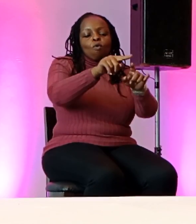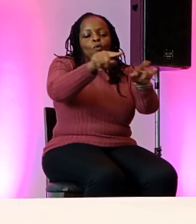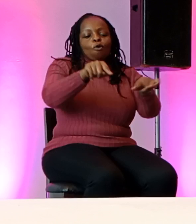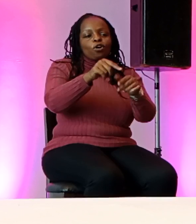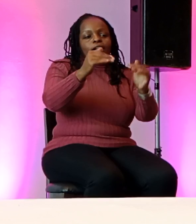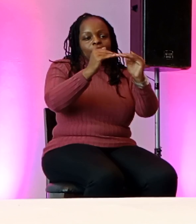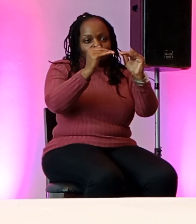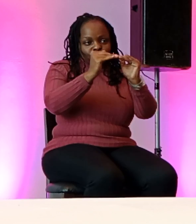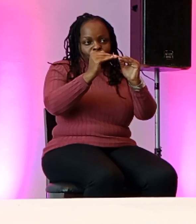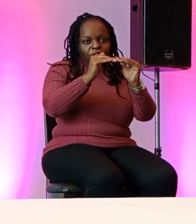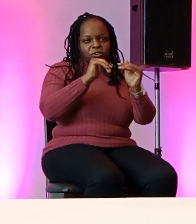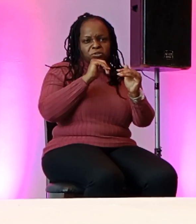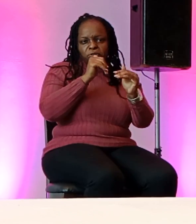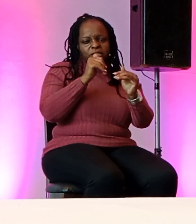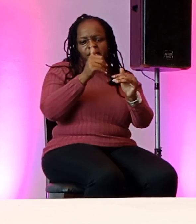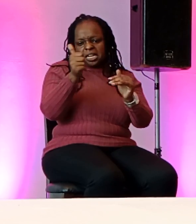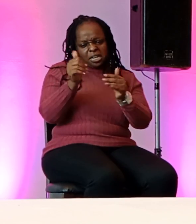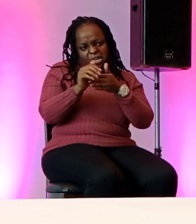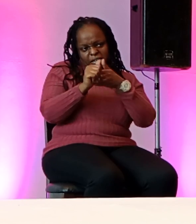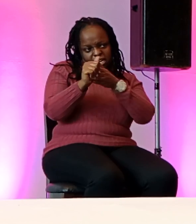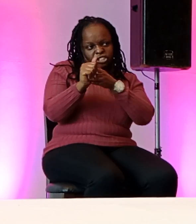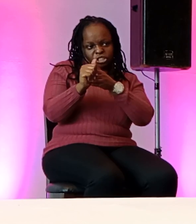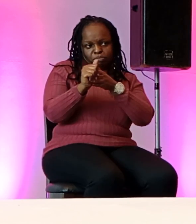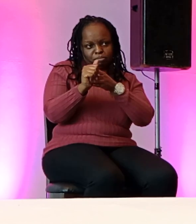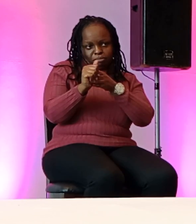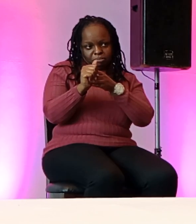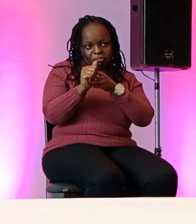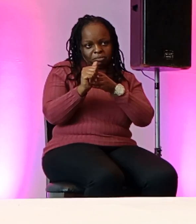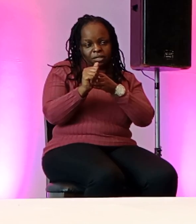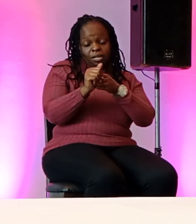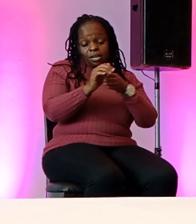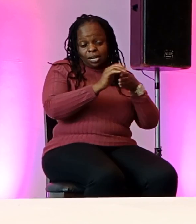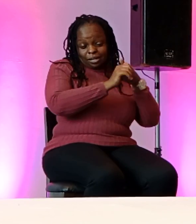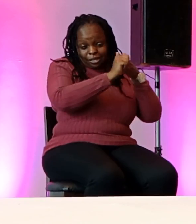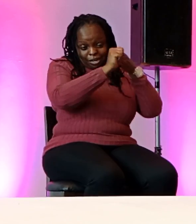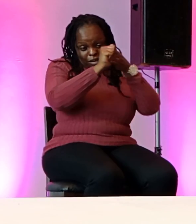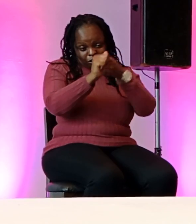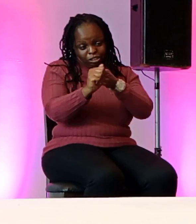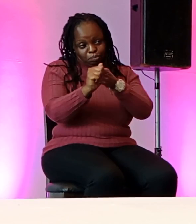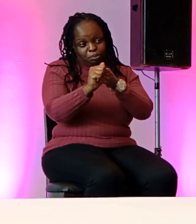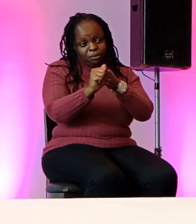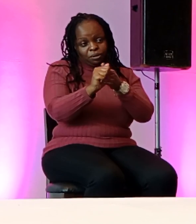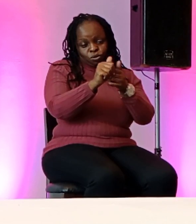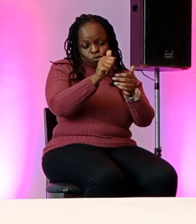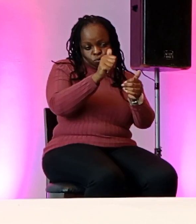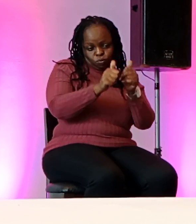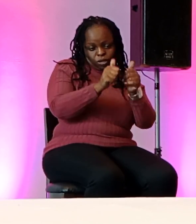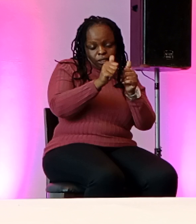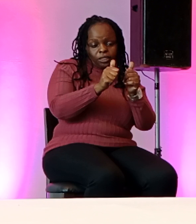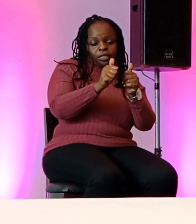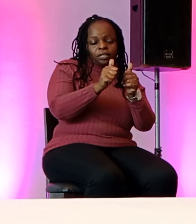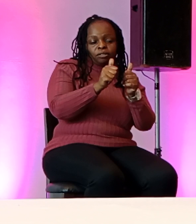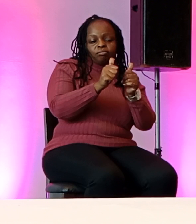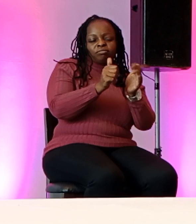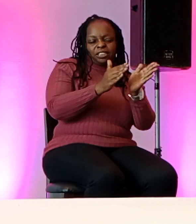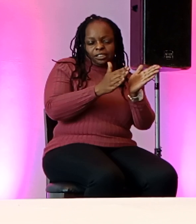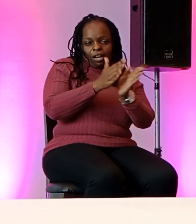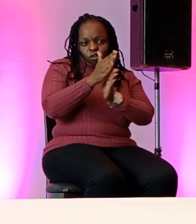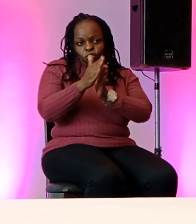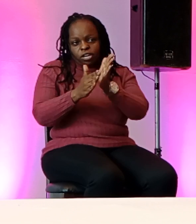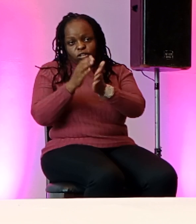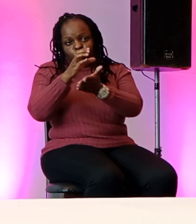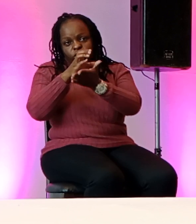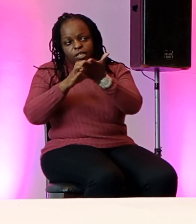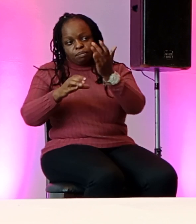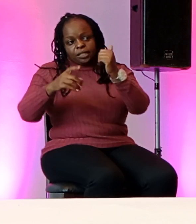And not just any leadership, leadership that is in accord with Chapter 6 of